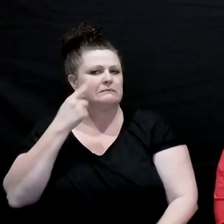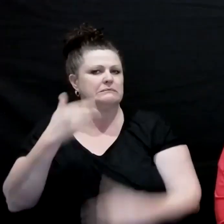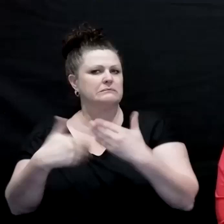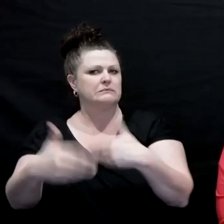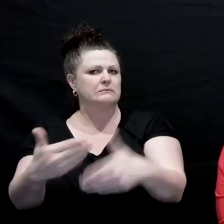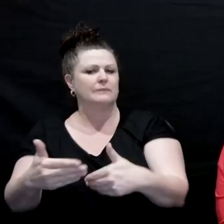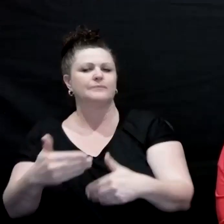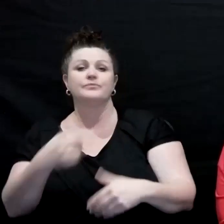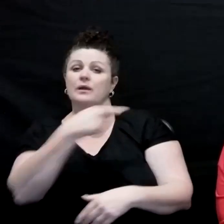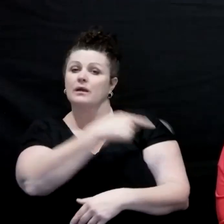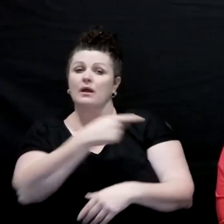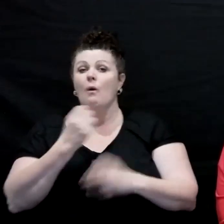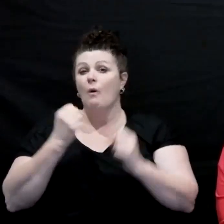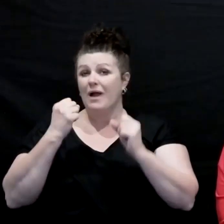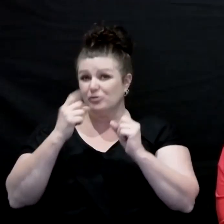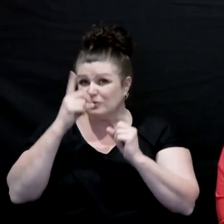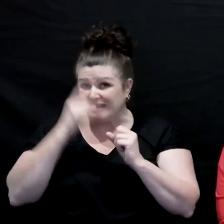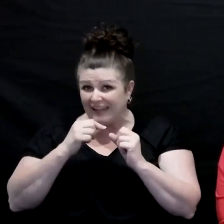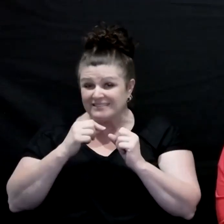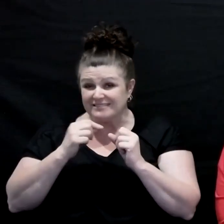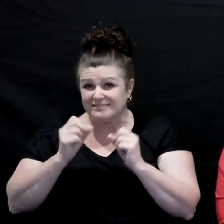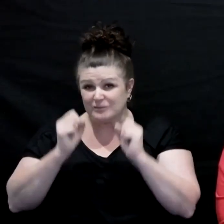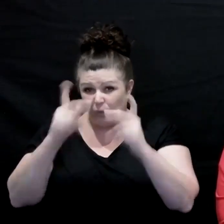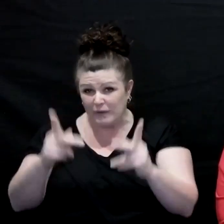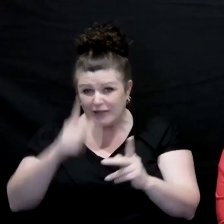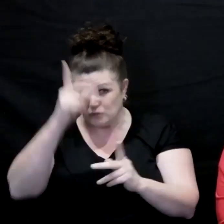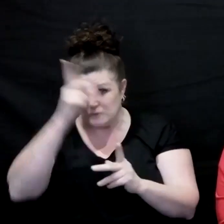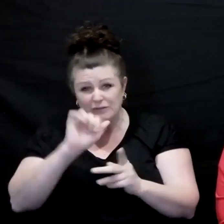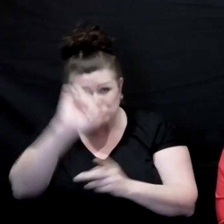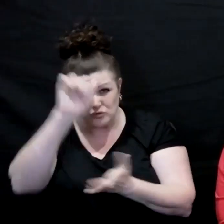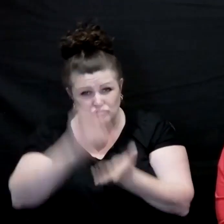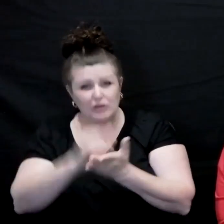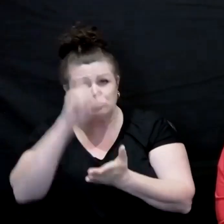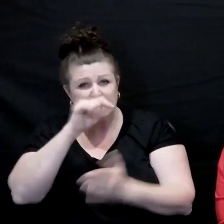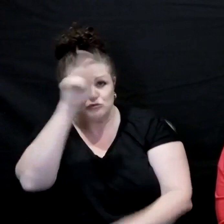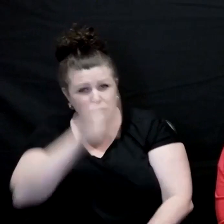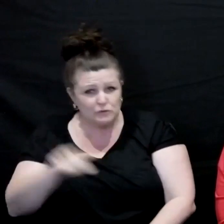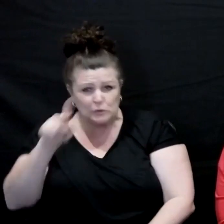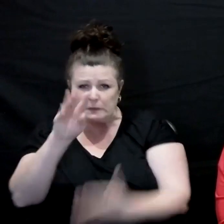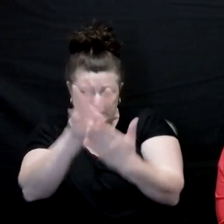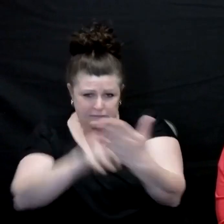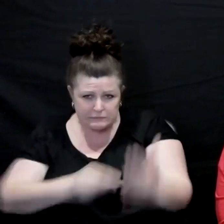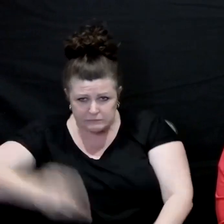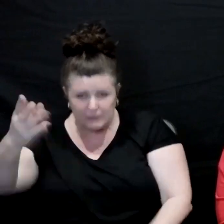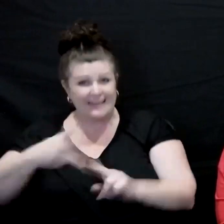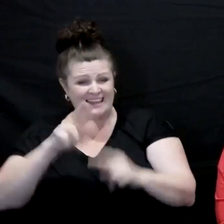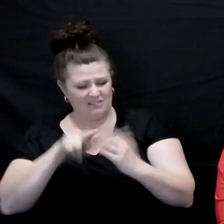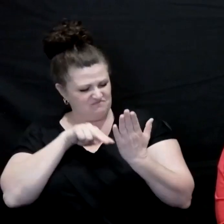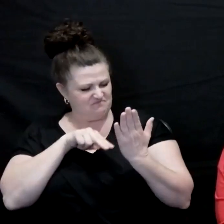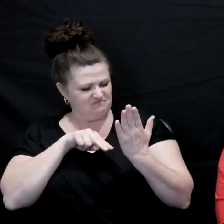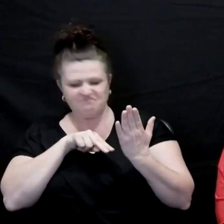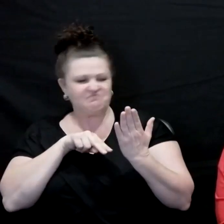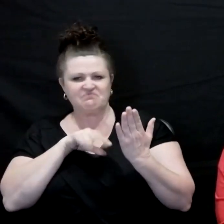to reiterate, it's okay to do that. It's your right to do that. Don't be afraid of it if you're not happy.